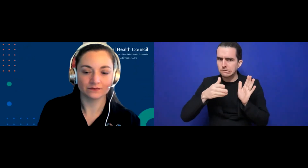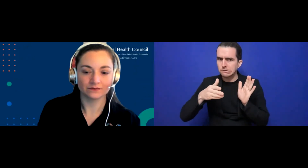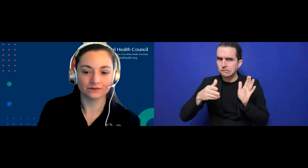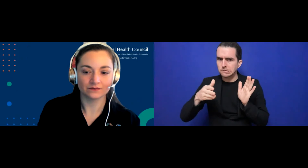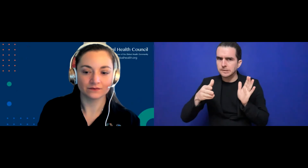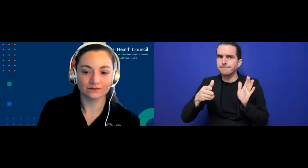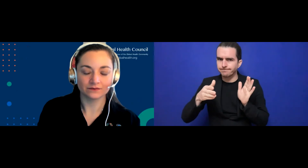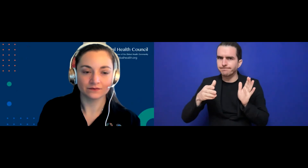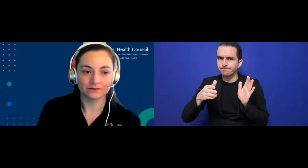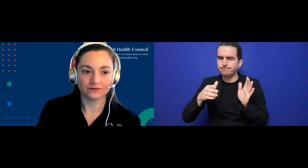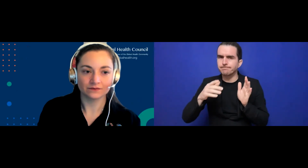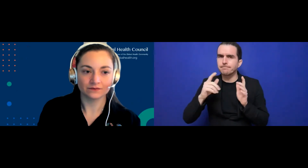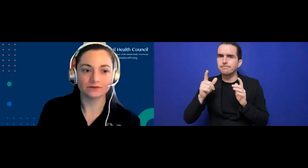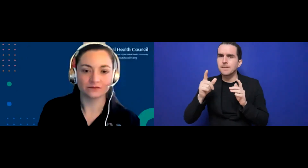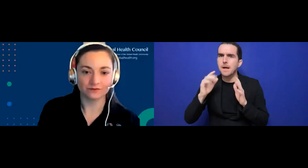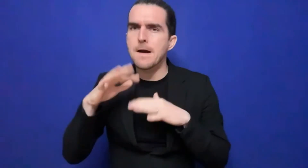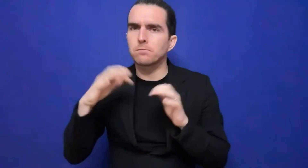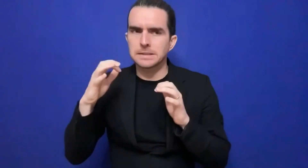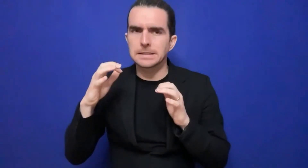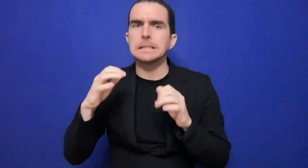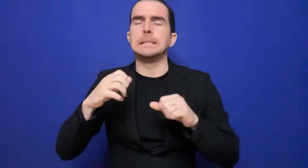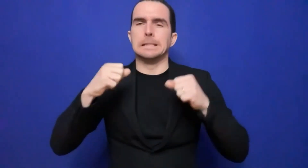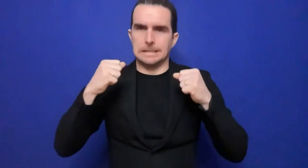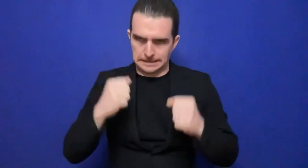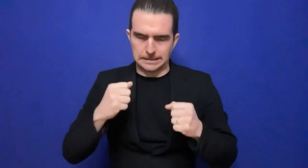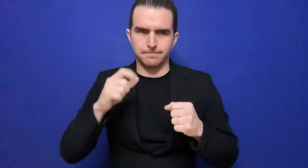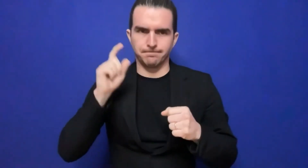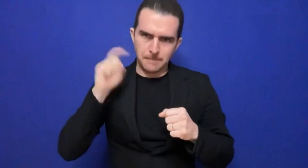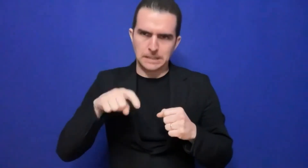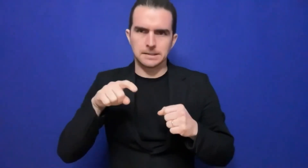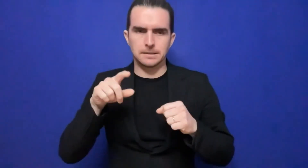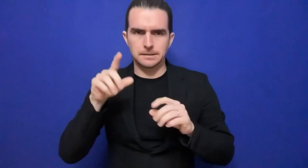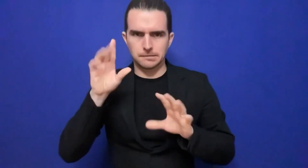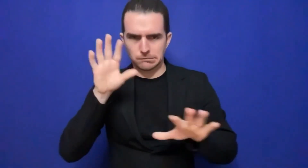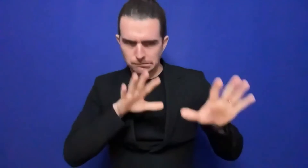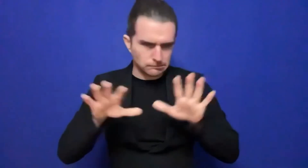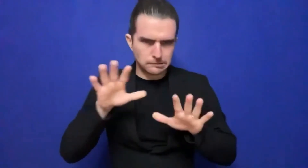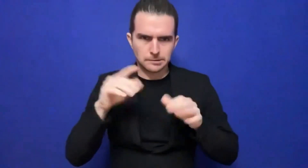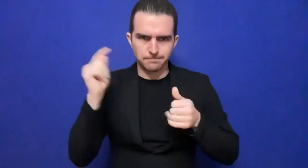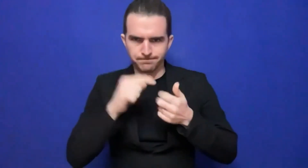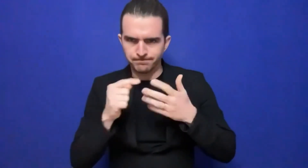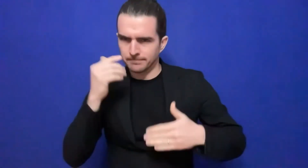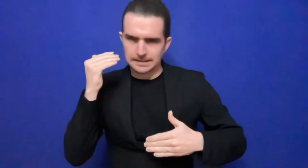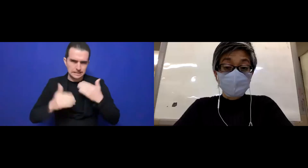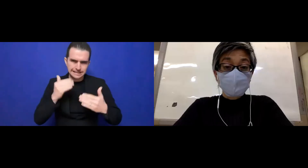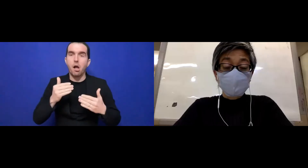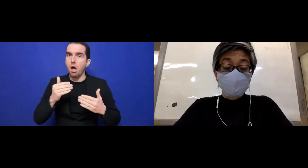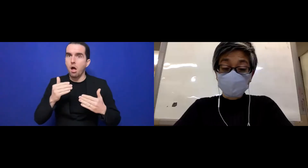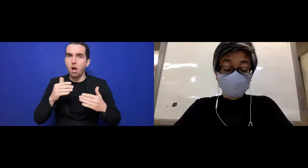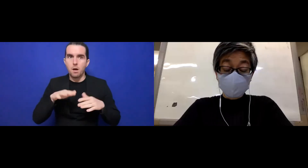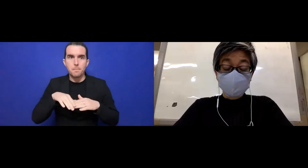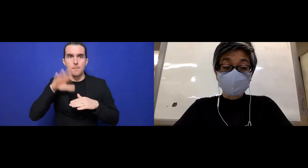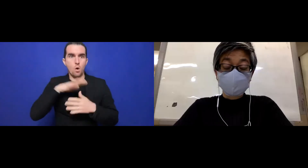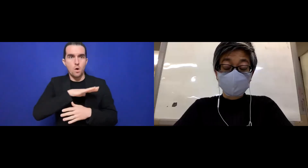It actually helped raise public awareness. And so the suicide rate actually went down. But I think during this COVID, it